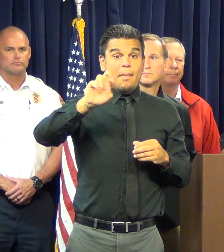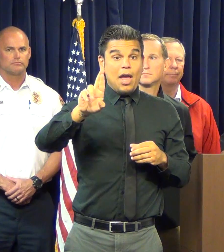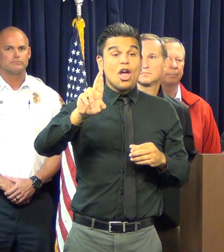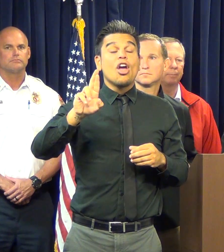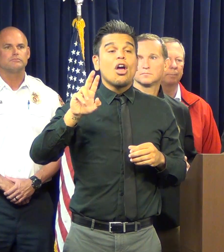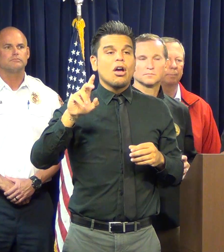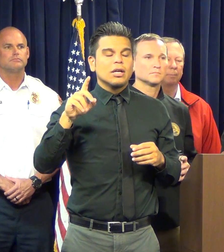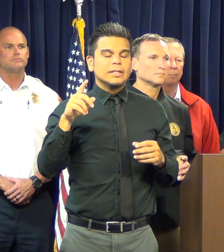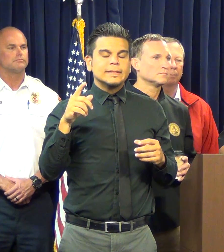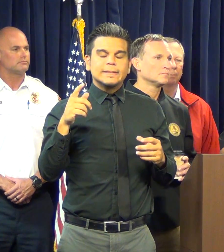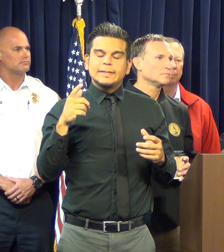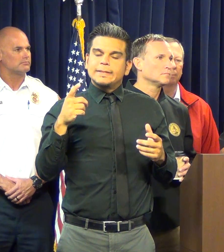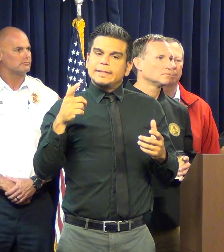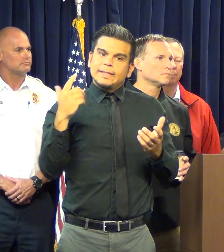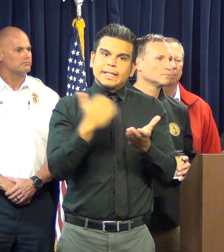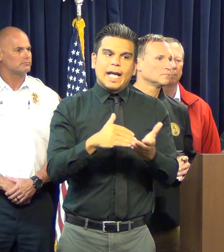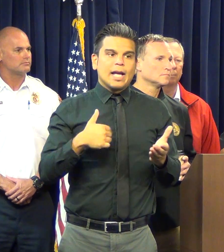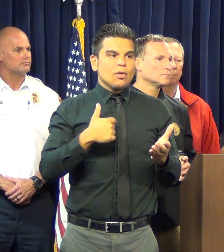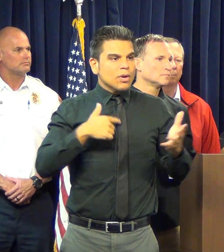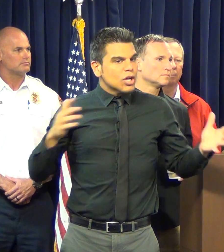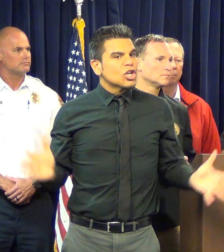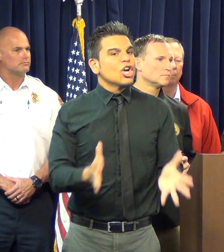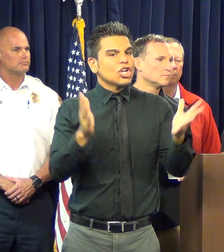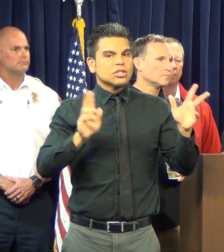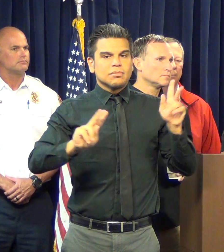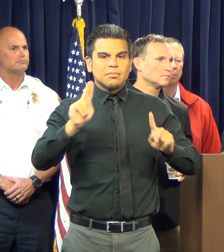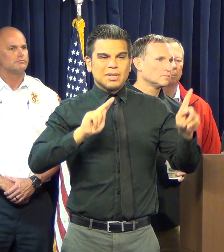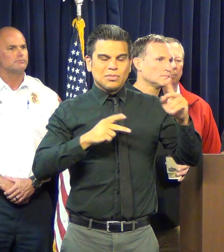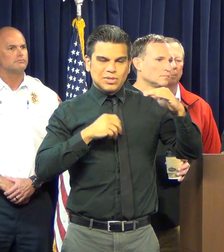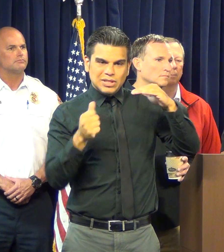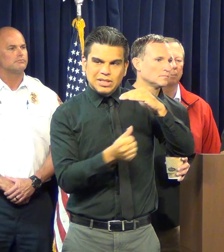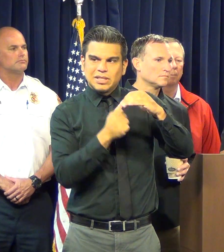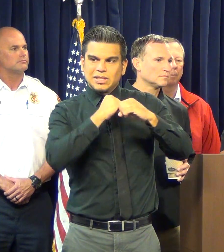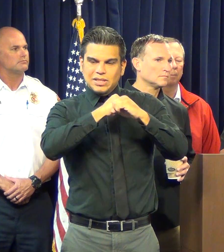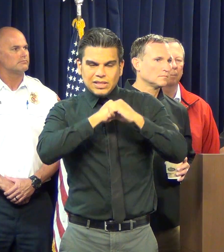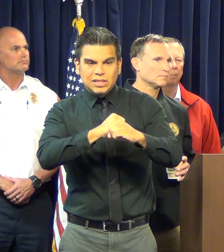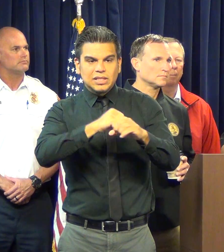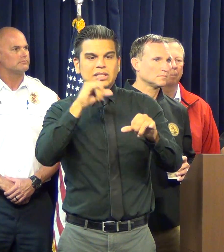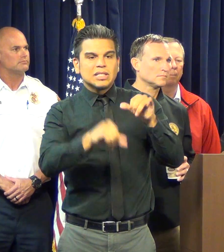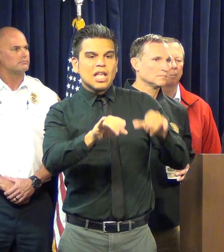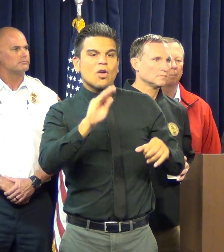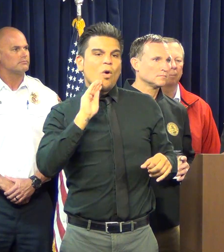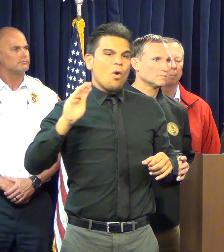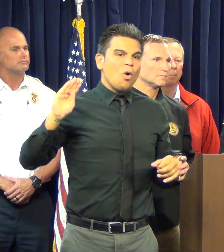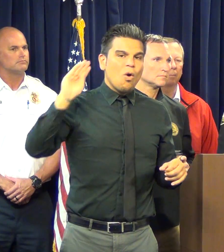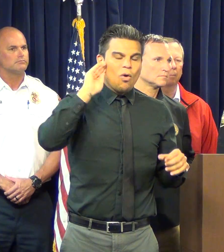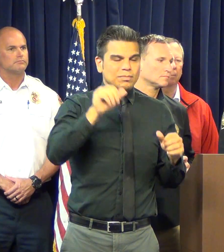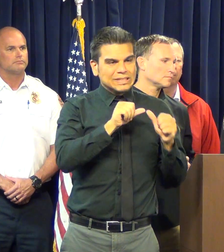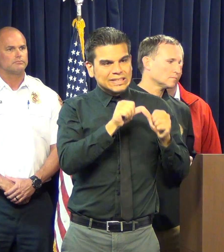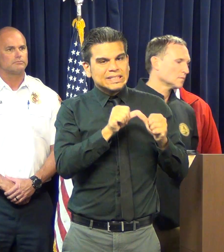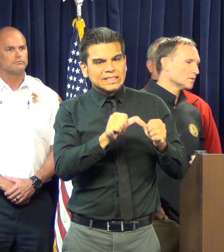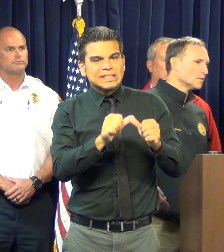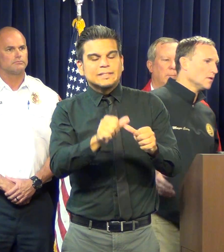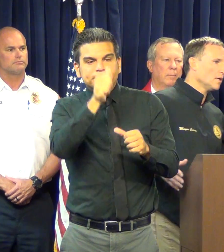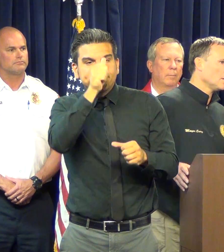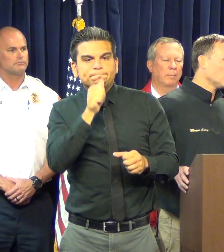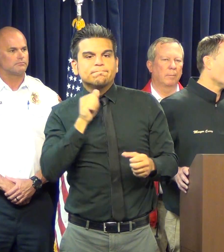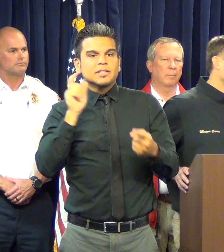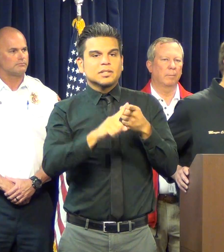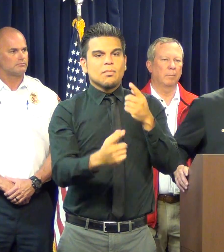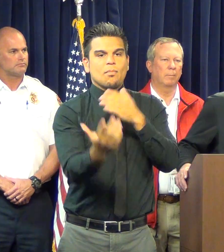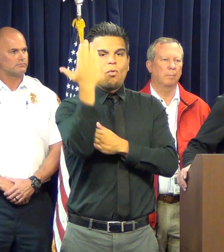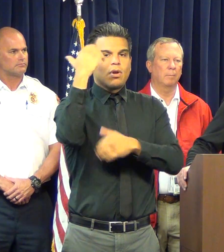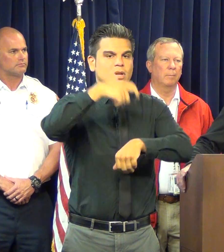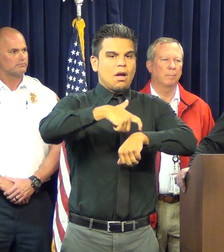that significantly, and we encourage people to stay in their homes and hunker down and ride it out through the morning. Thank you.